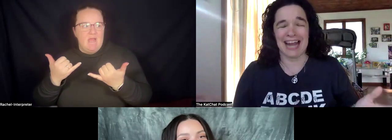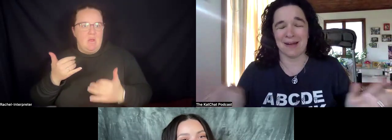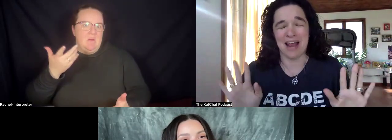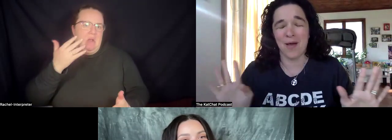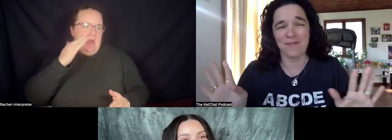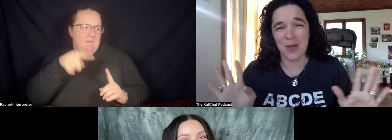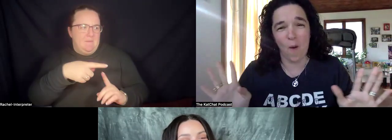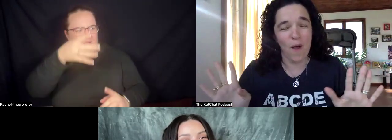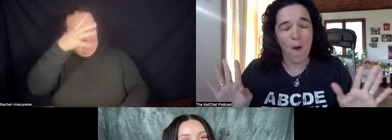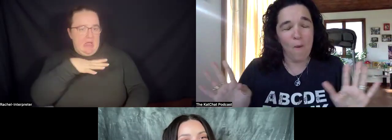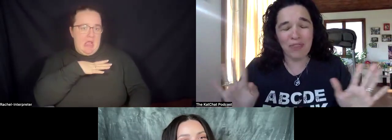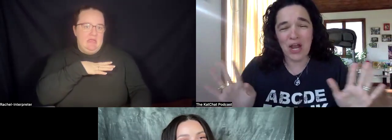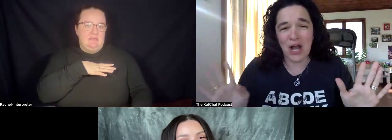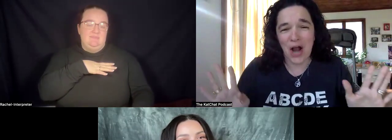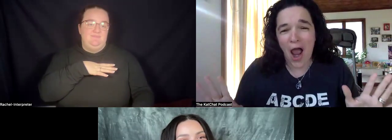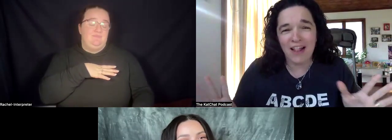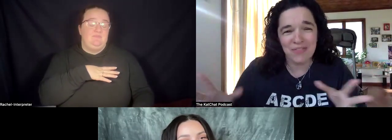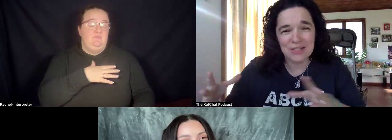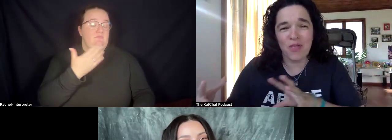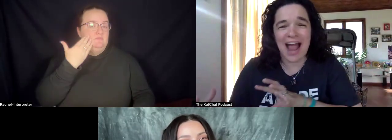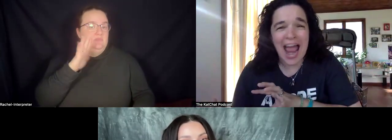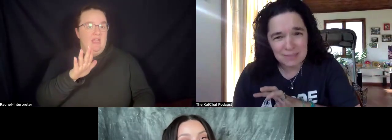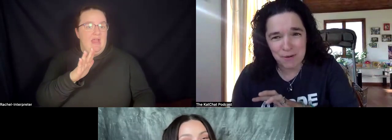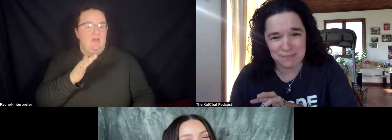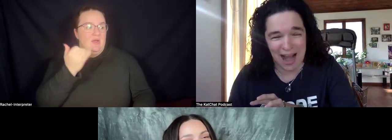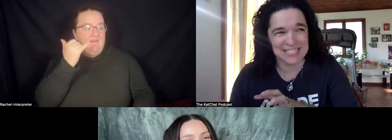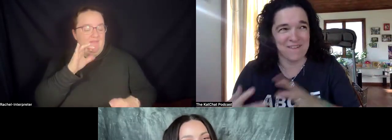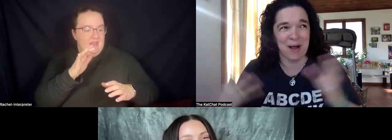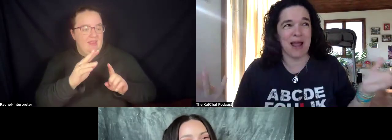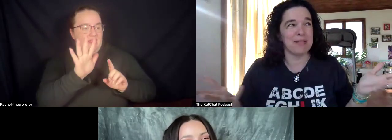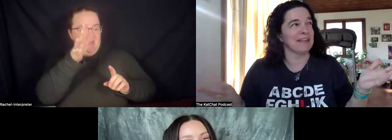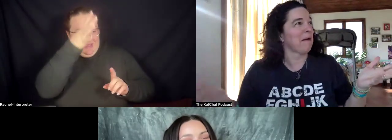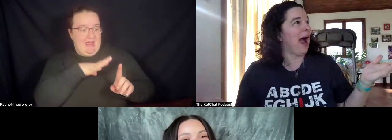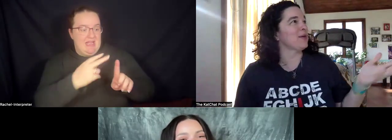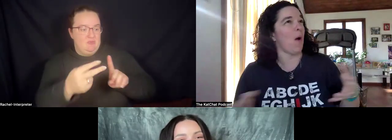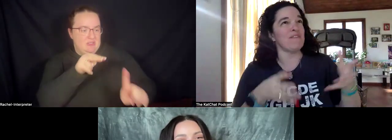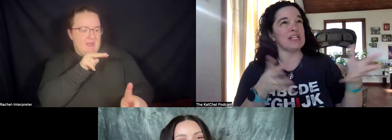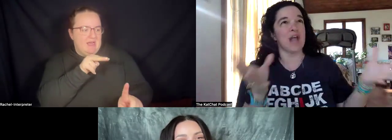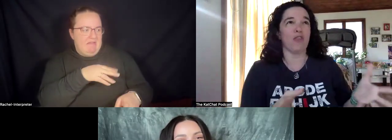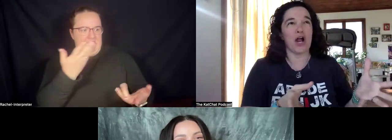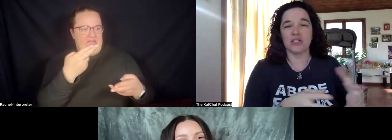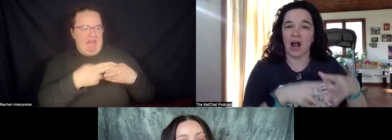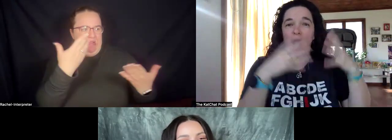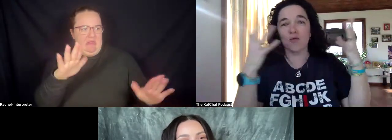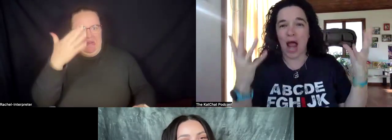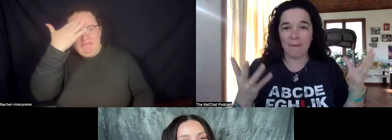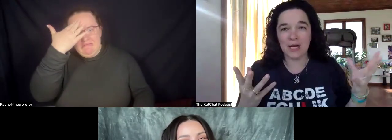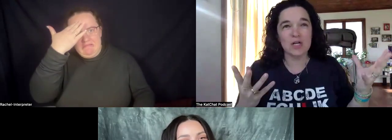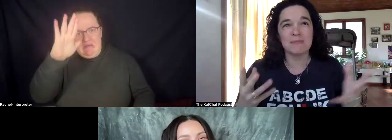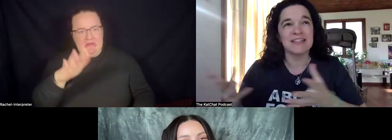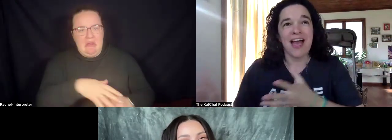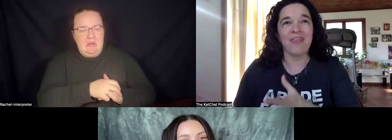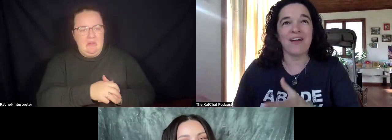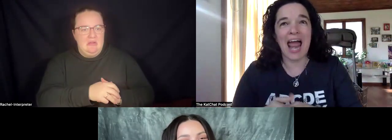the guys? I mean, I don't even know what they're gonna call if they do the guy perspective. I mean, I don't know. But the girls like